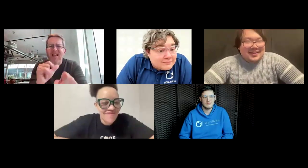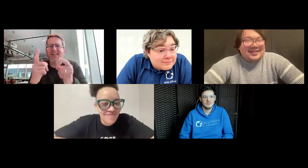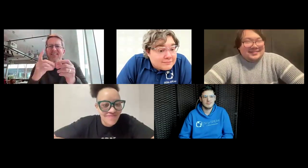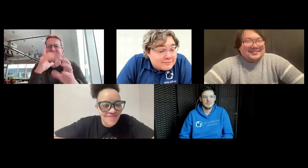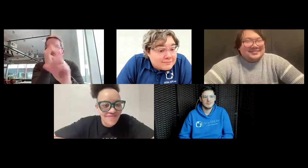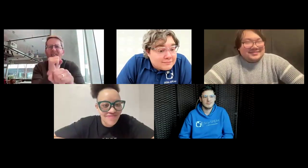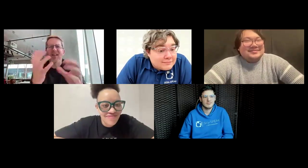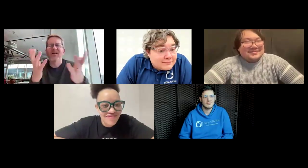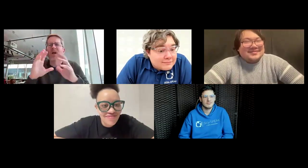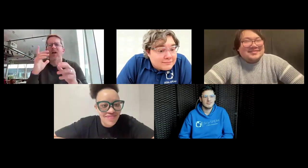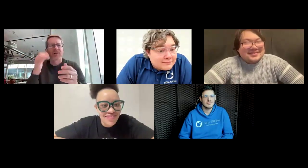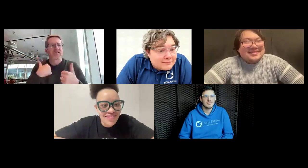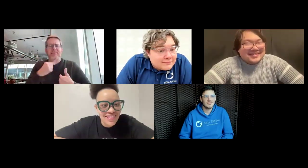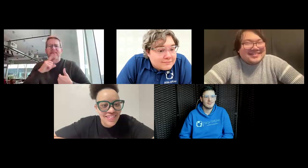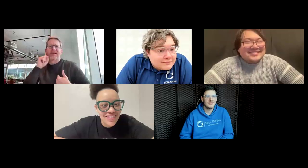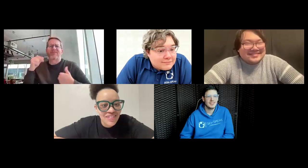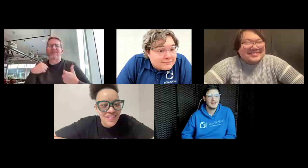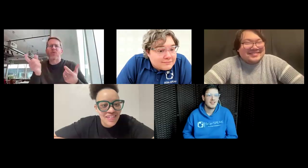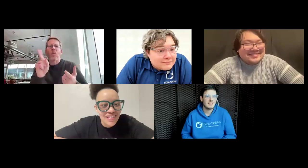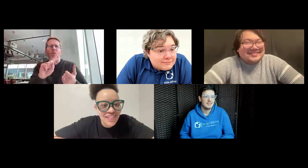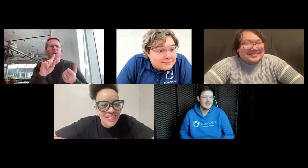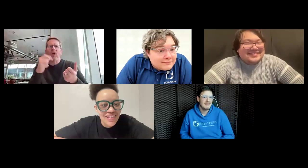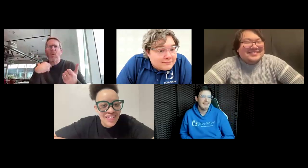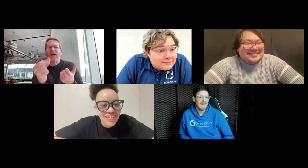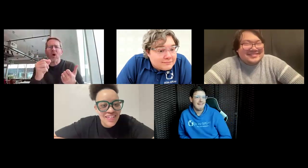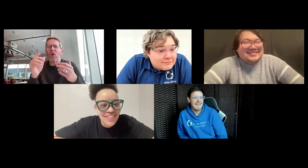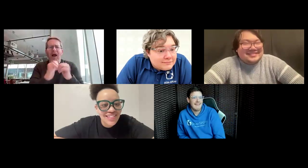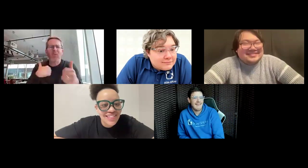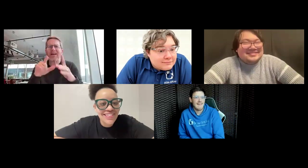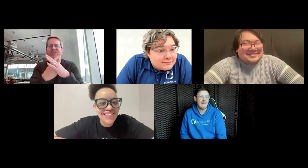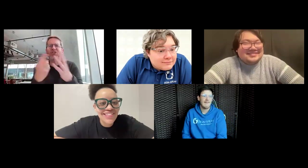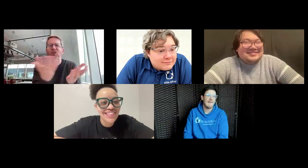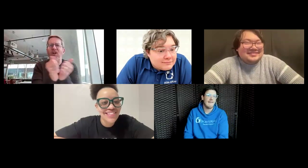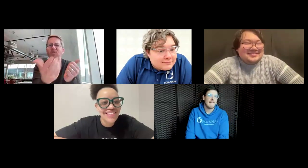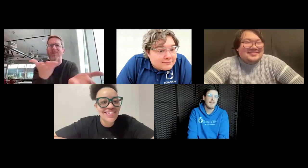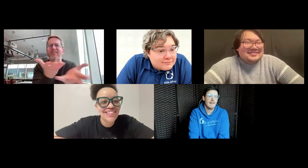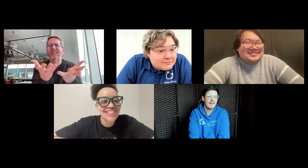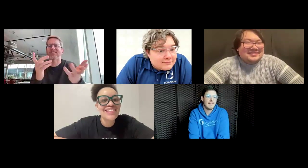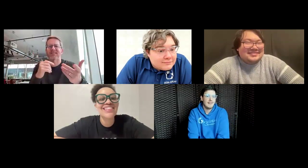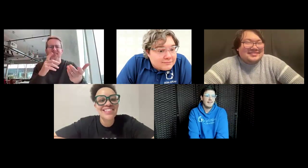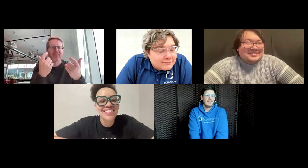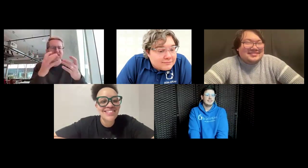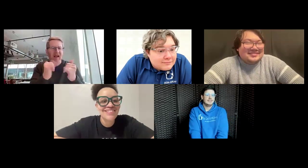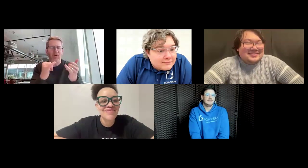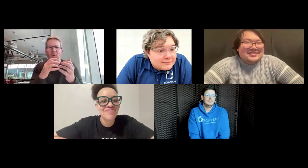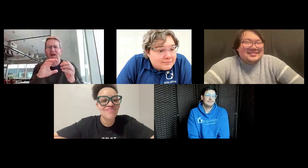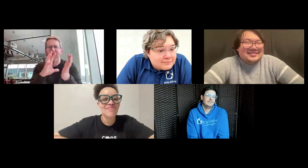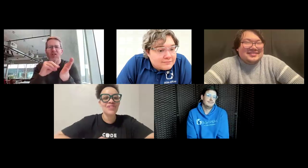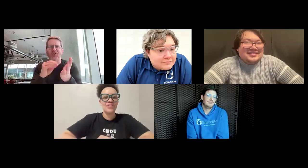language. Yeah, Rob here. This is fascinating. So, as a deaf person, where do I go? How do I start with any of this type of stuff?